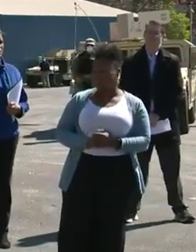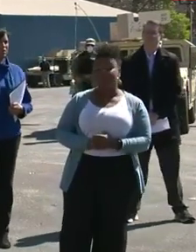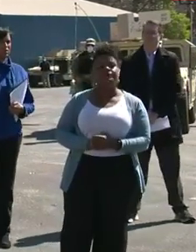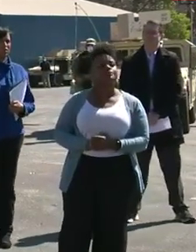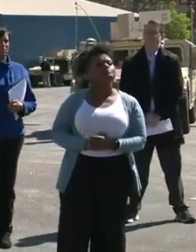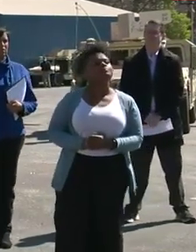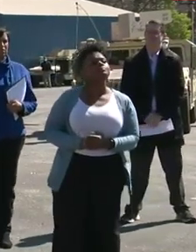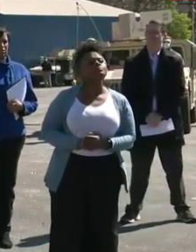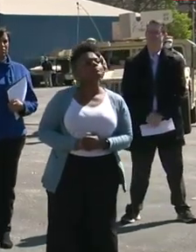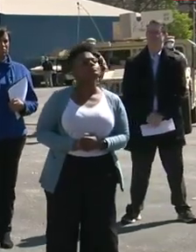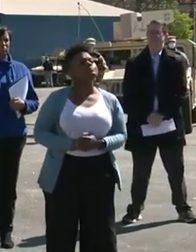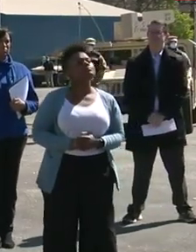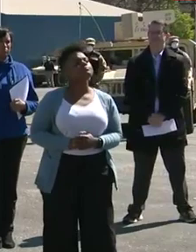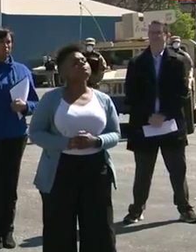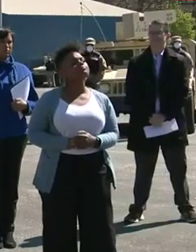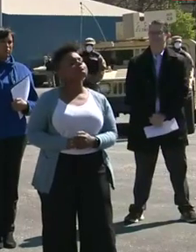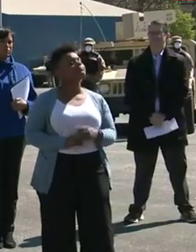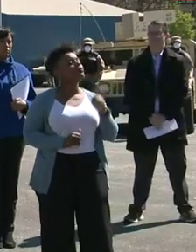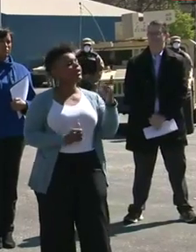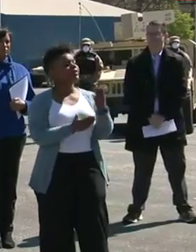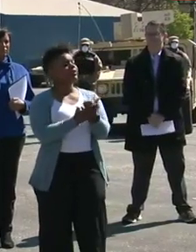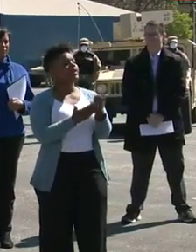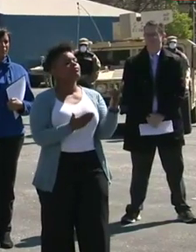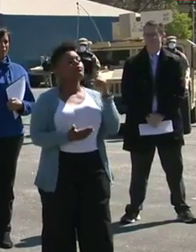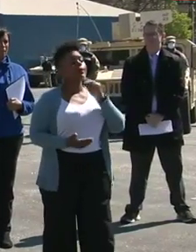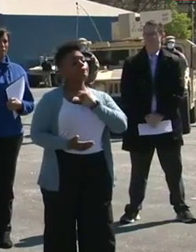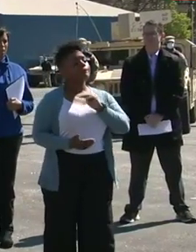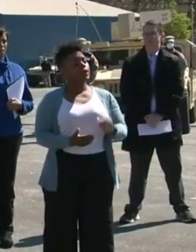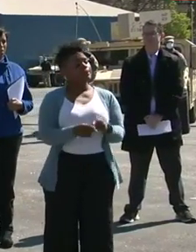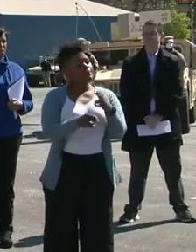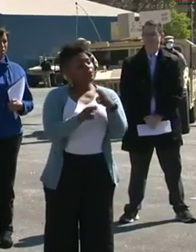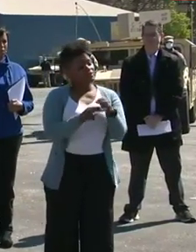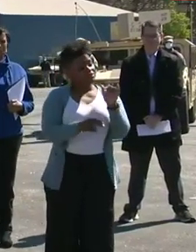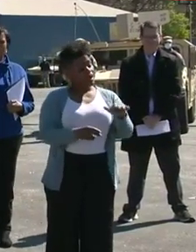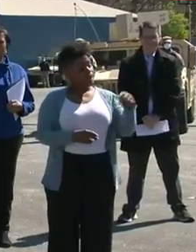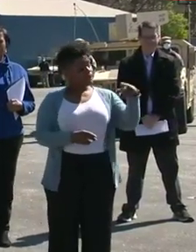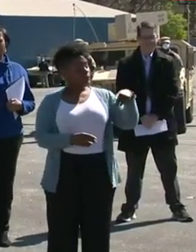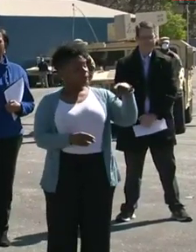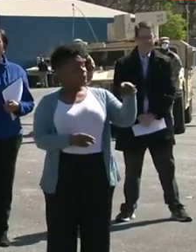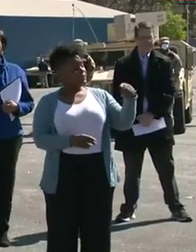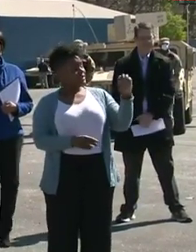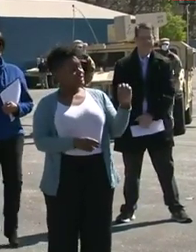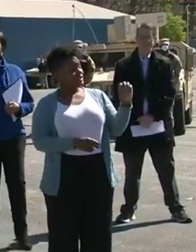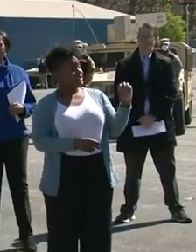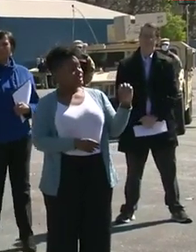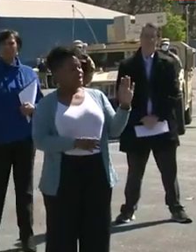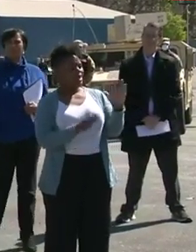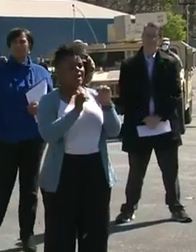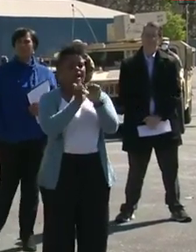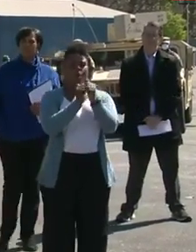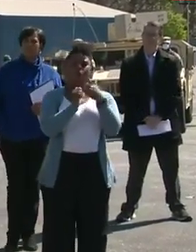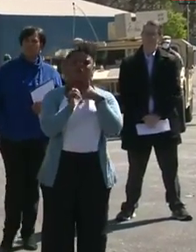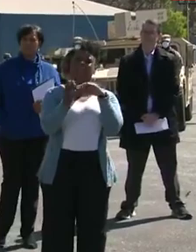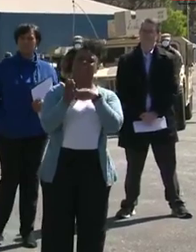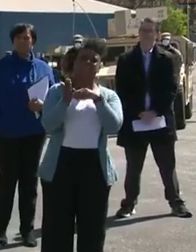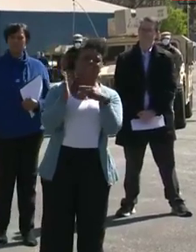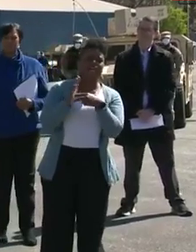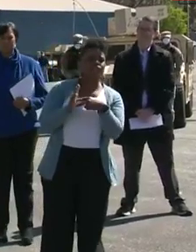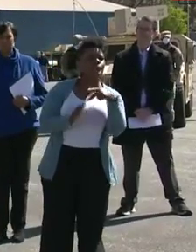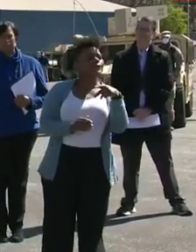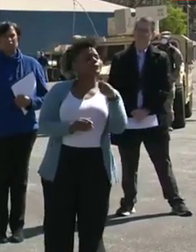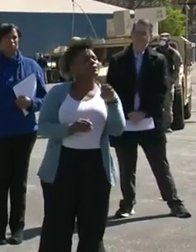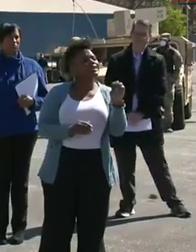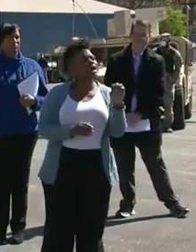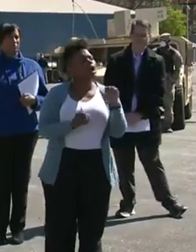So one of the things that the mayor just mentioned is PPE and how we define PPE and how people use PPE. And we've had a lot